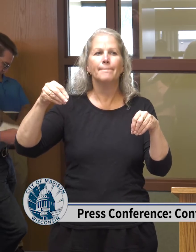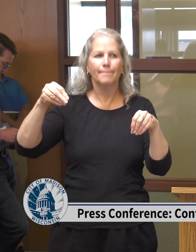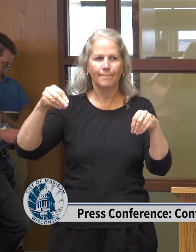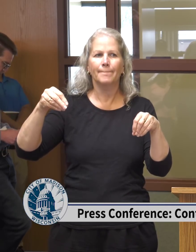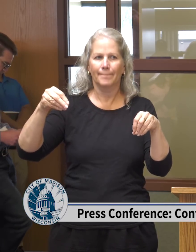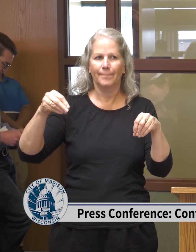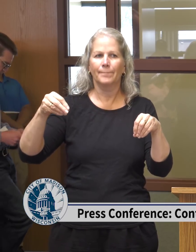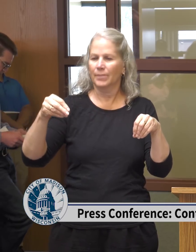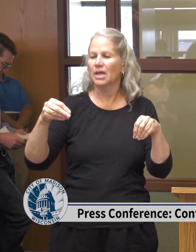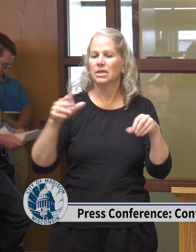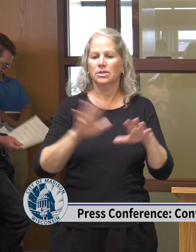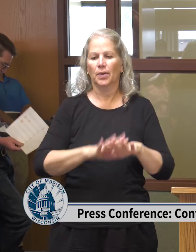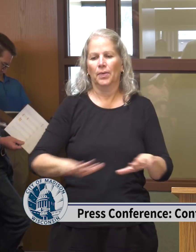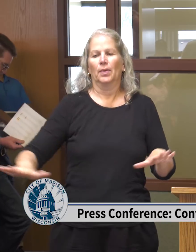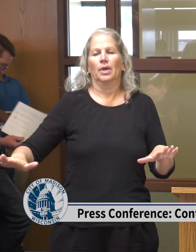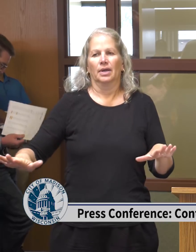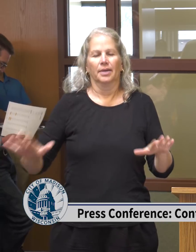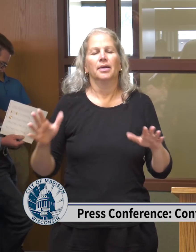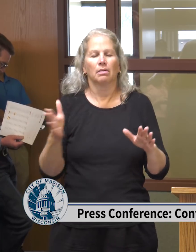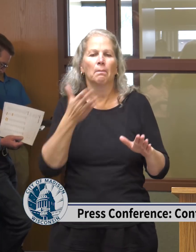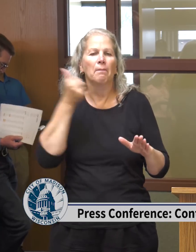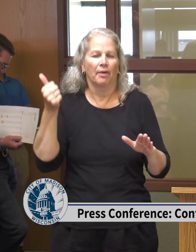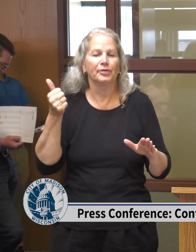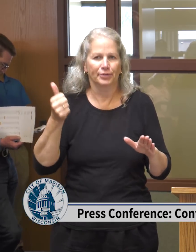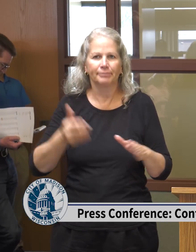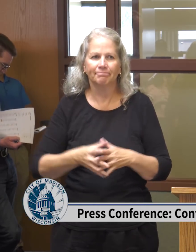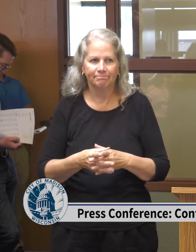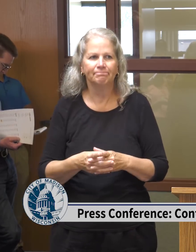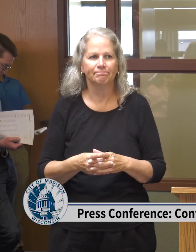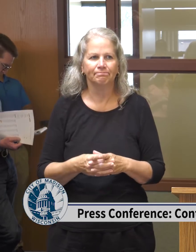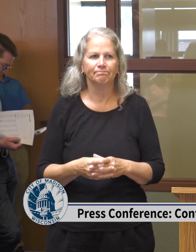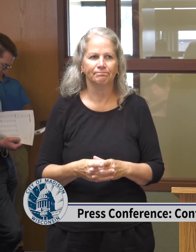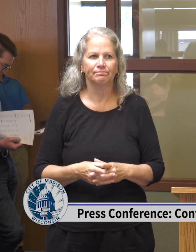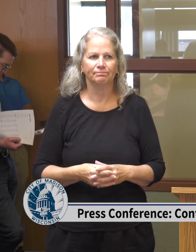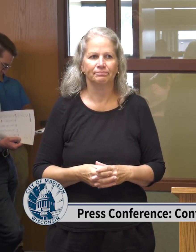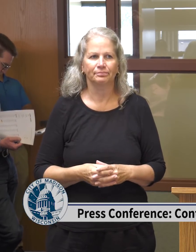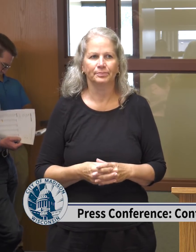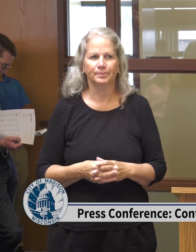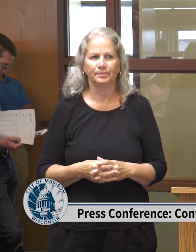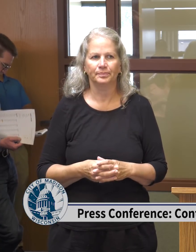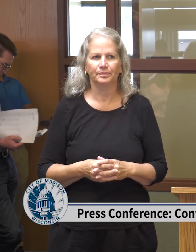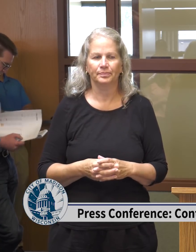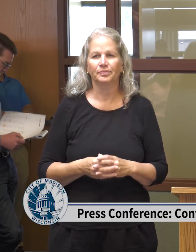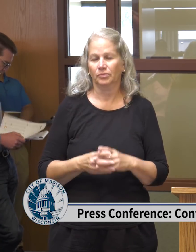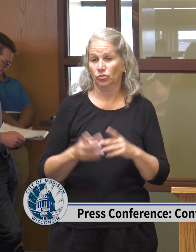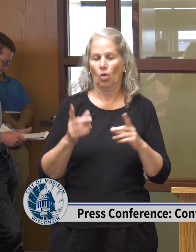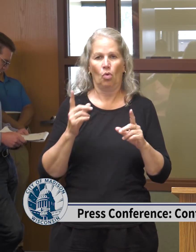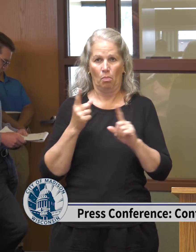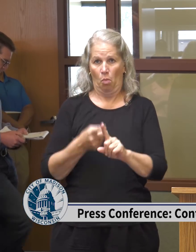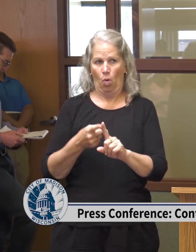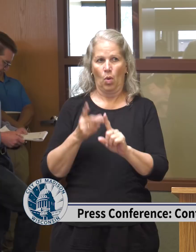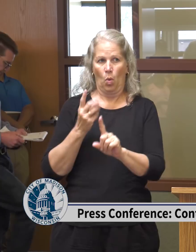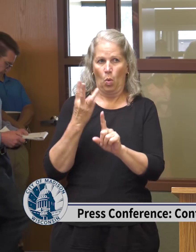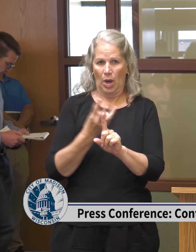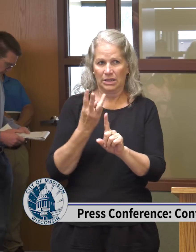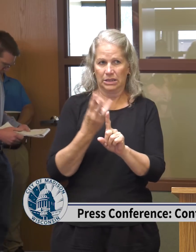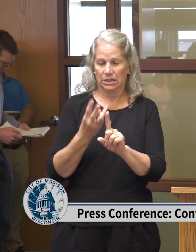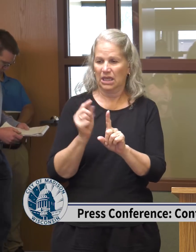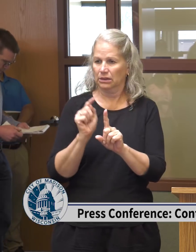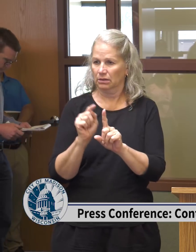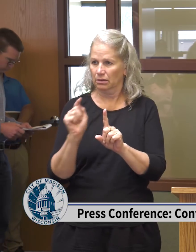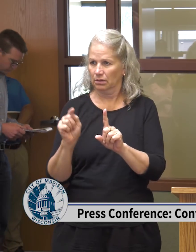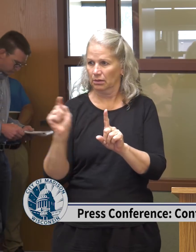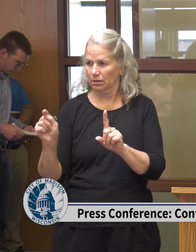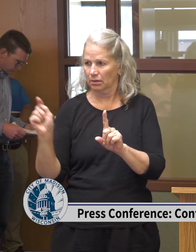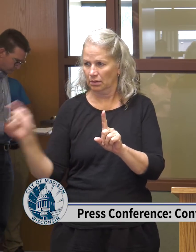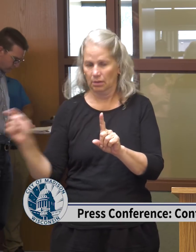with 5-6 dry days, that the days following Labor Day will